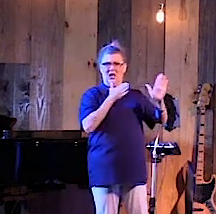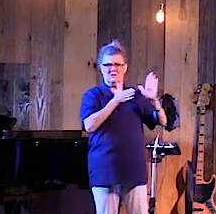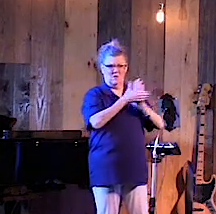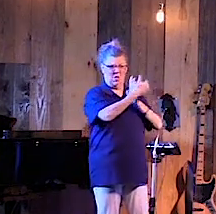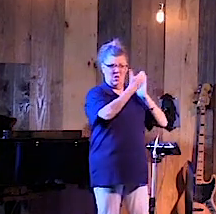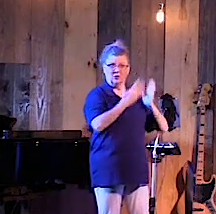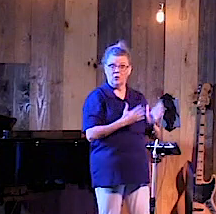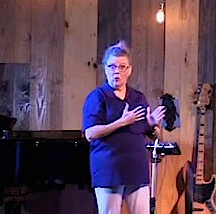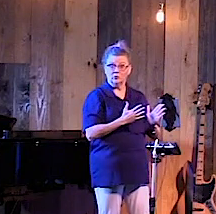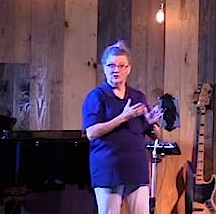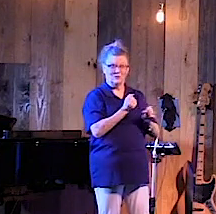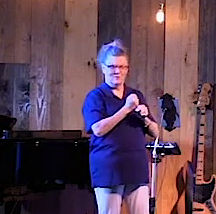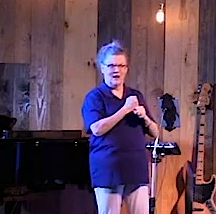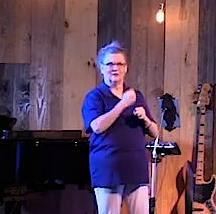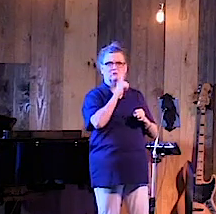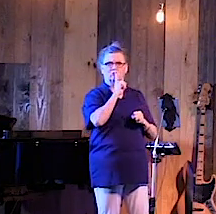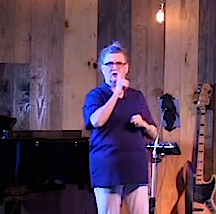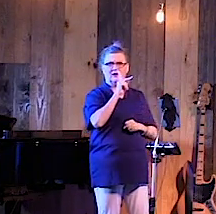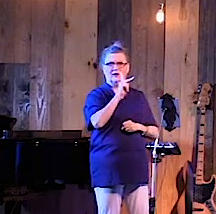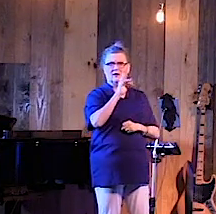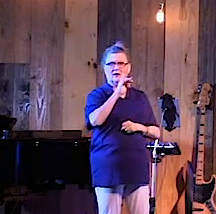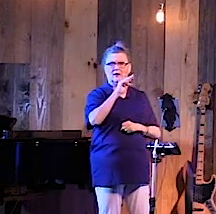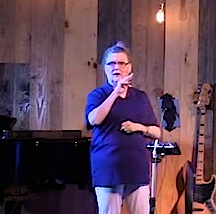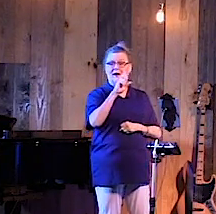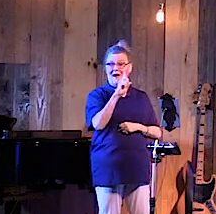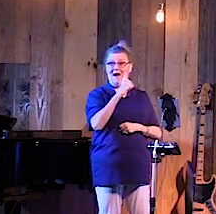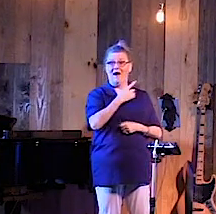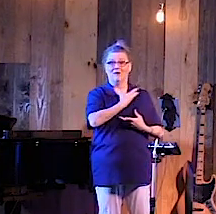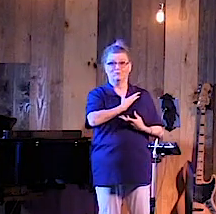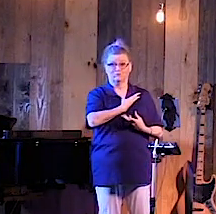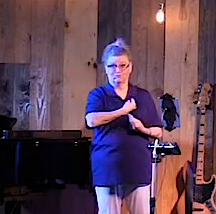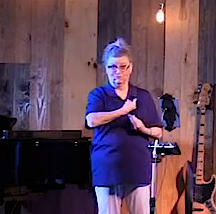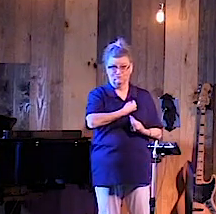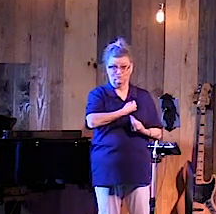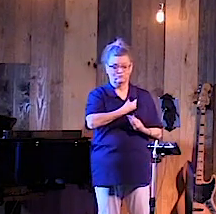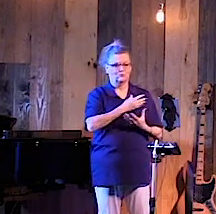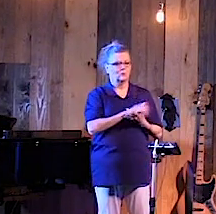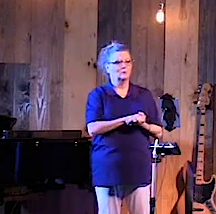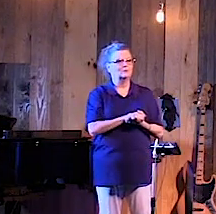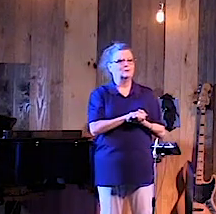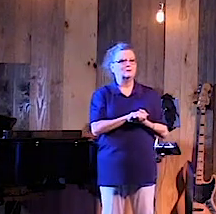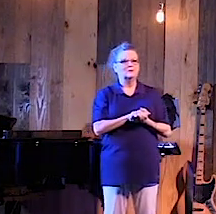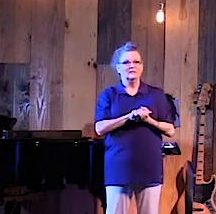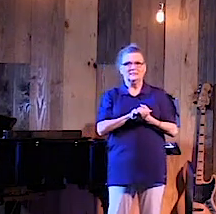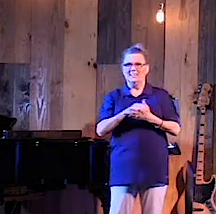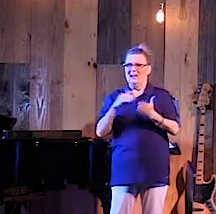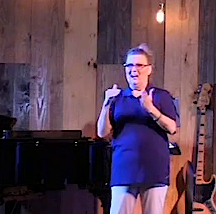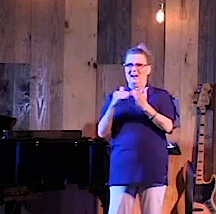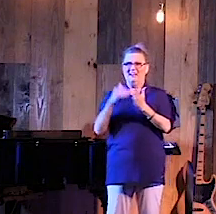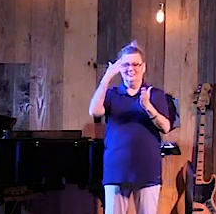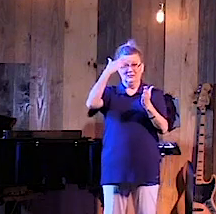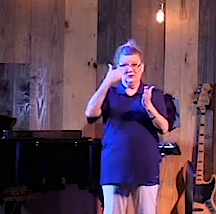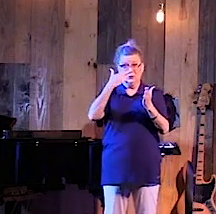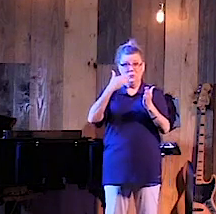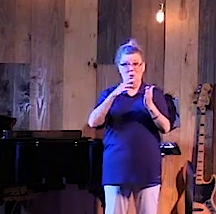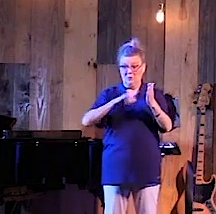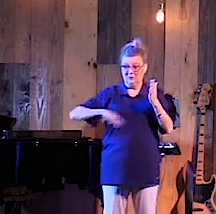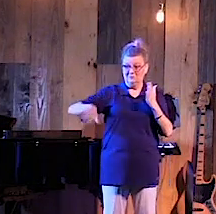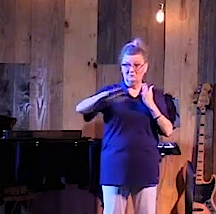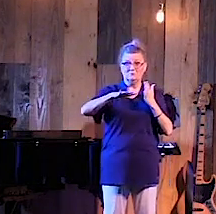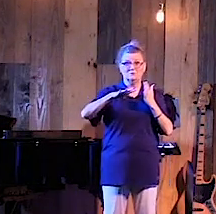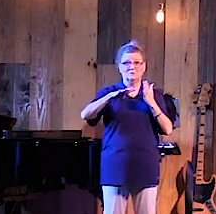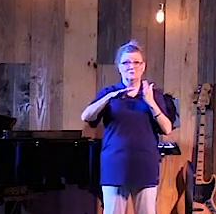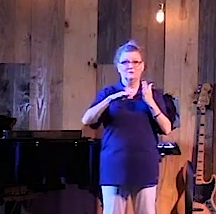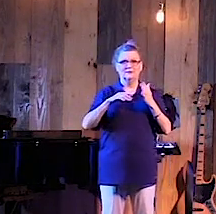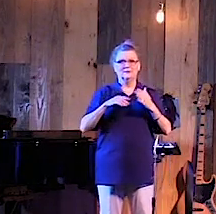him really kind. He was against big religion and against the Roman Empire, and he stuck up for the poor. I mean, go